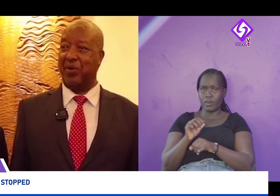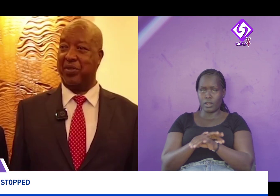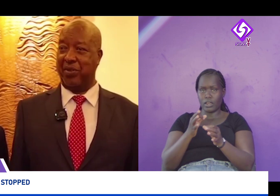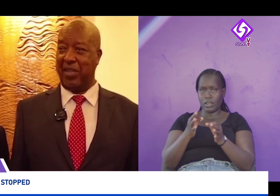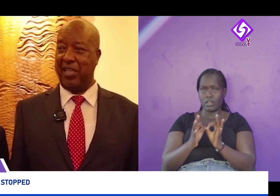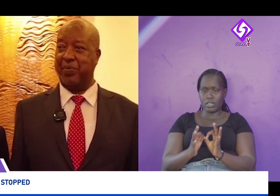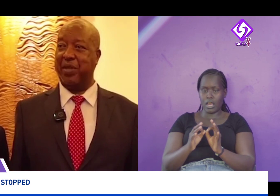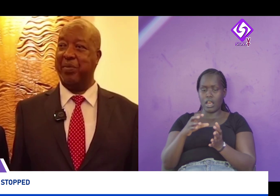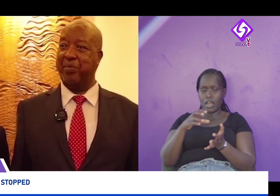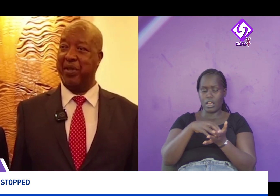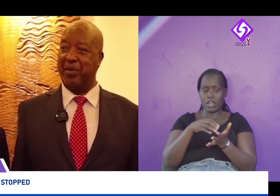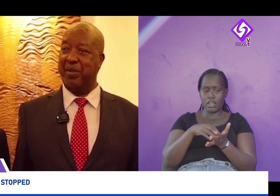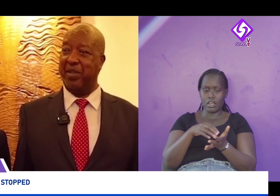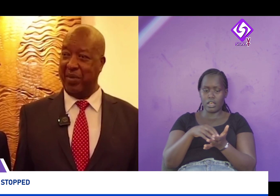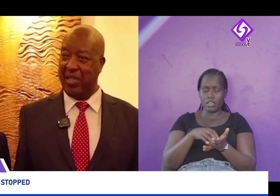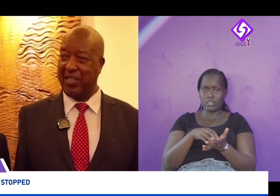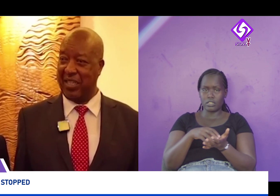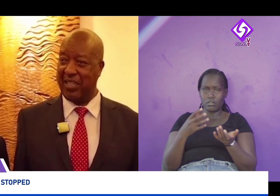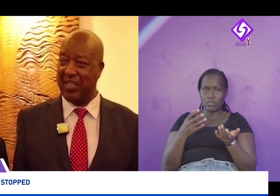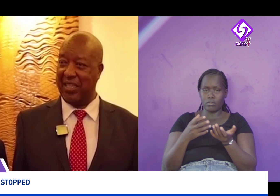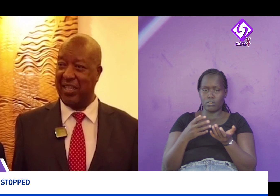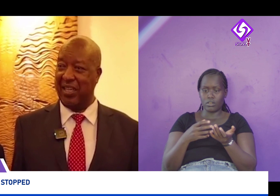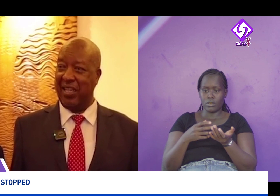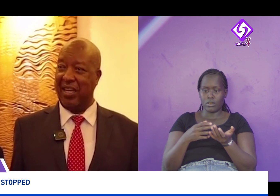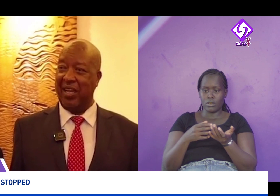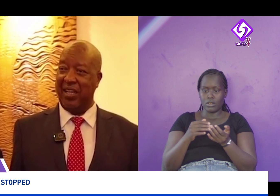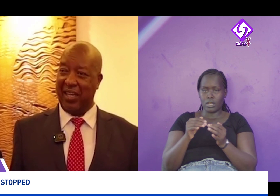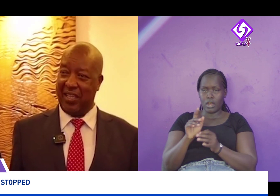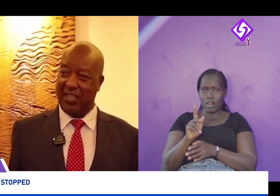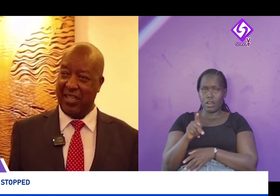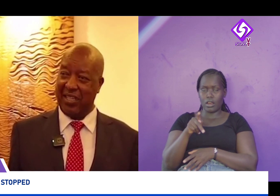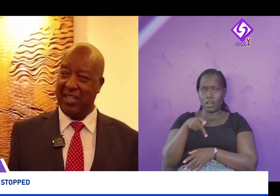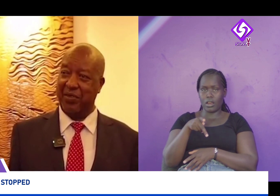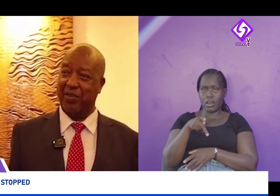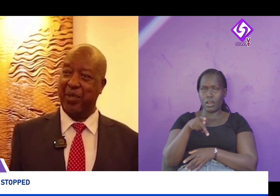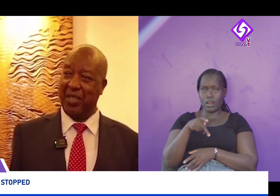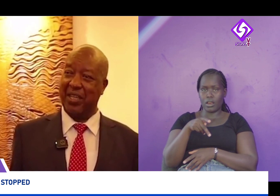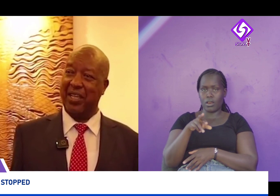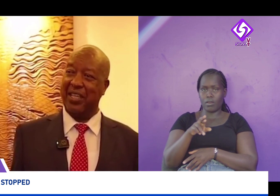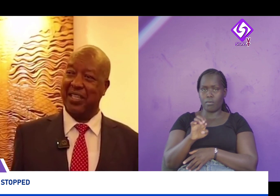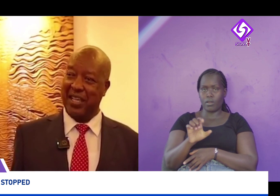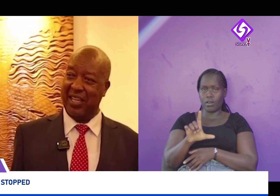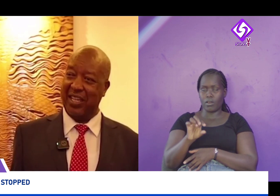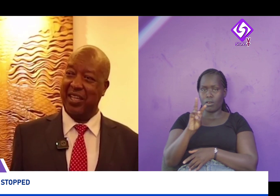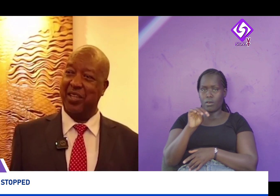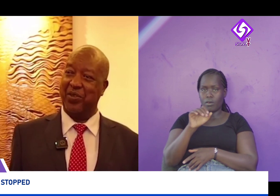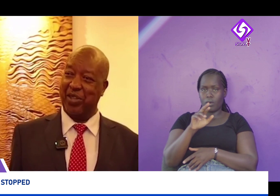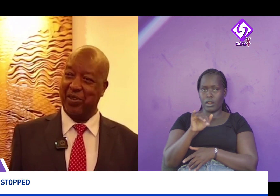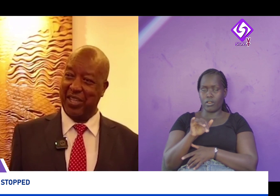was thrown at the preliminary stage. I thank the senators for standing to the